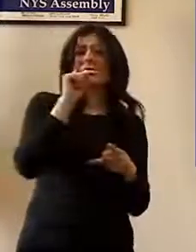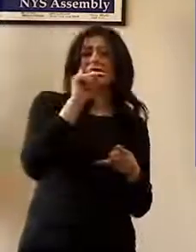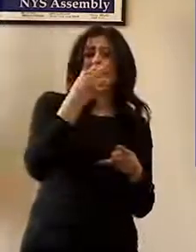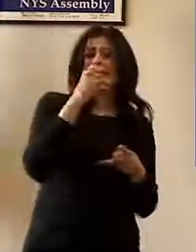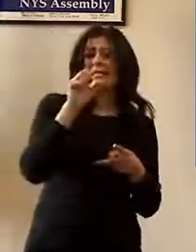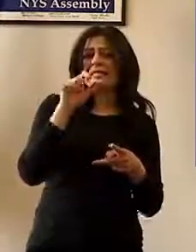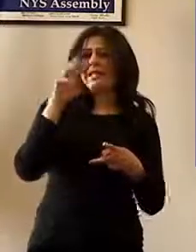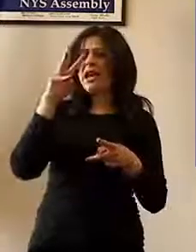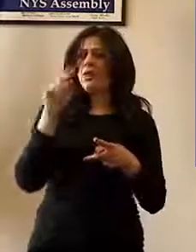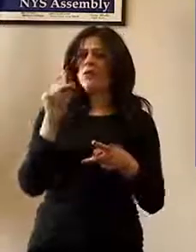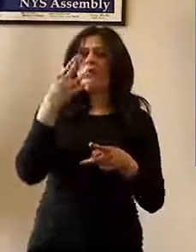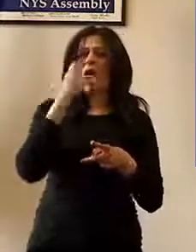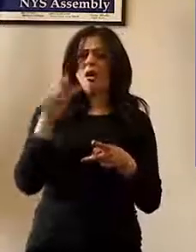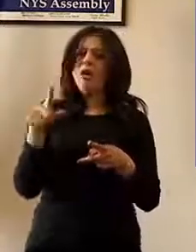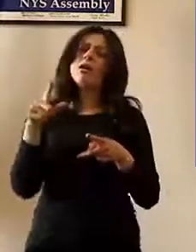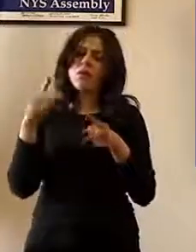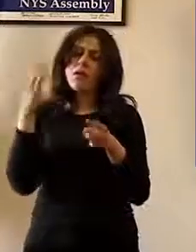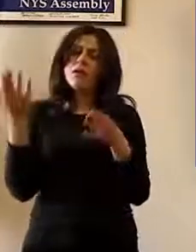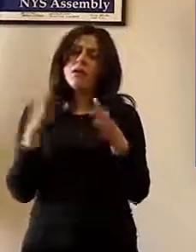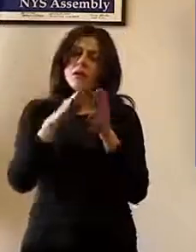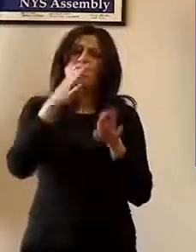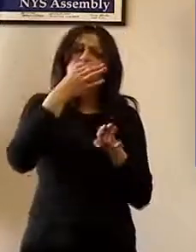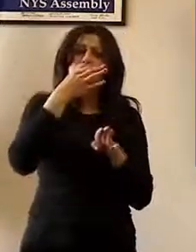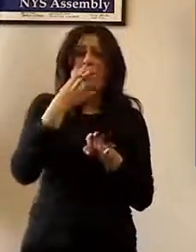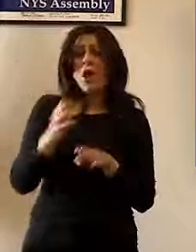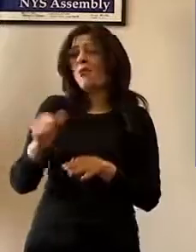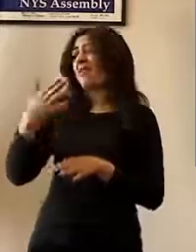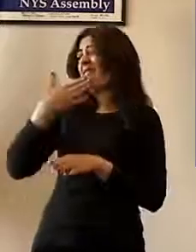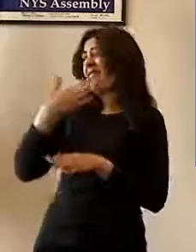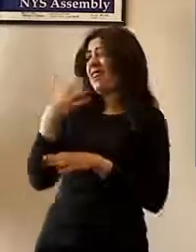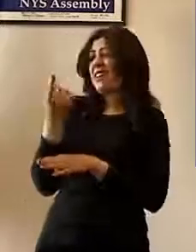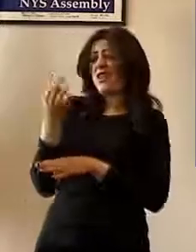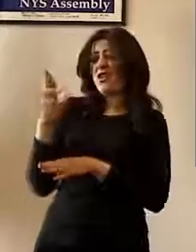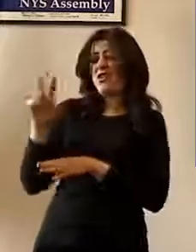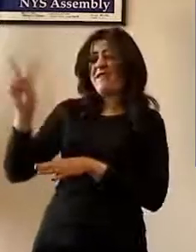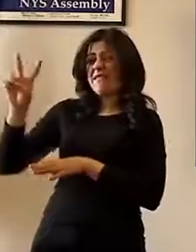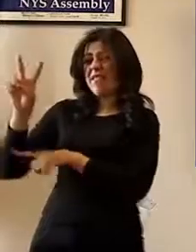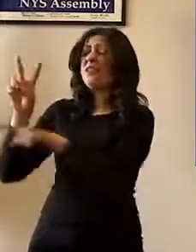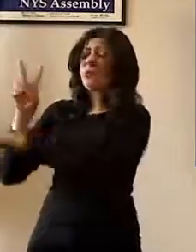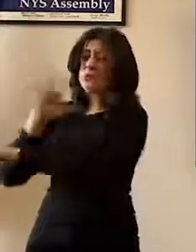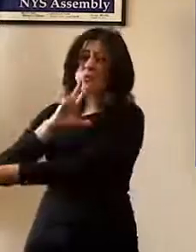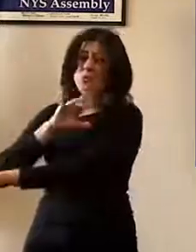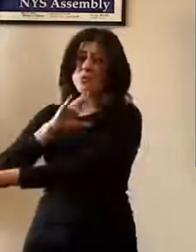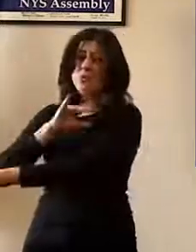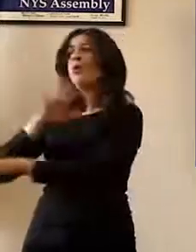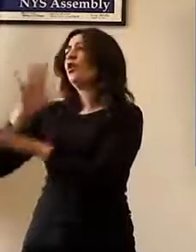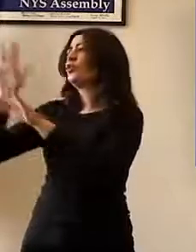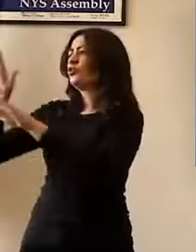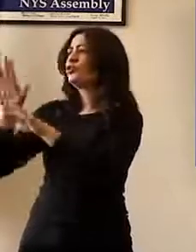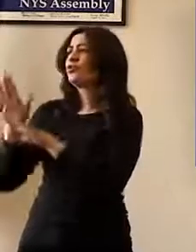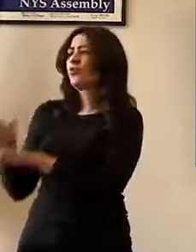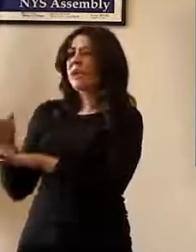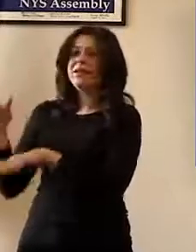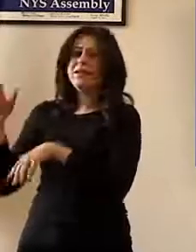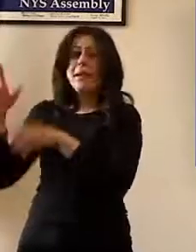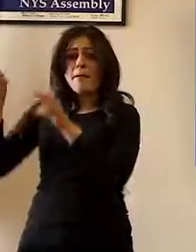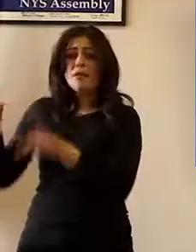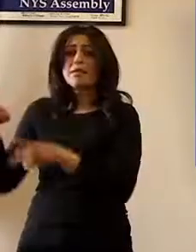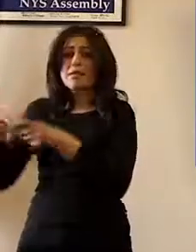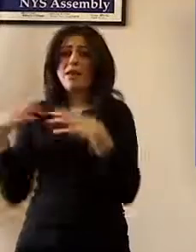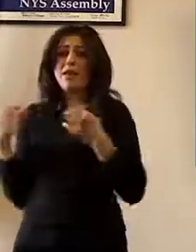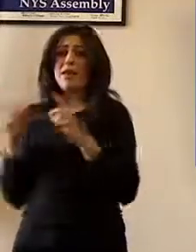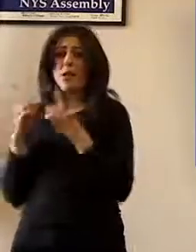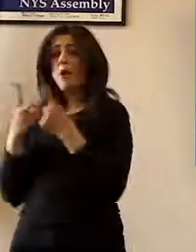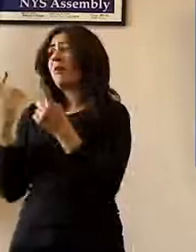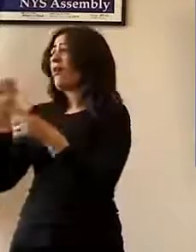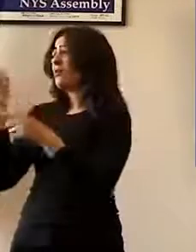Anil. You have been a great steward at the health department, certainly for your time here, but also most importantly, these